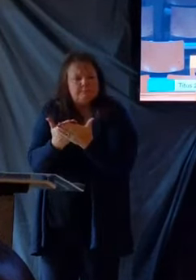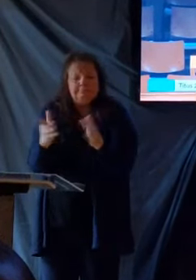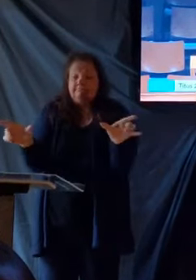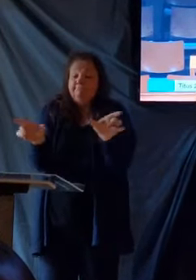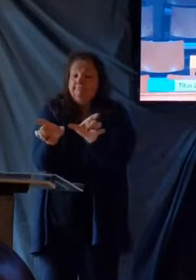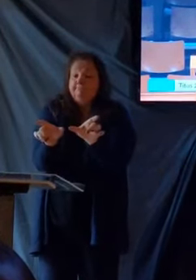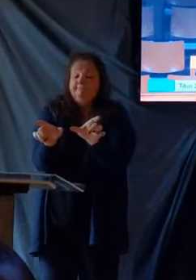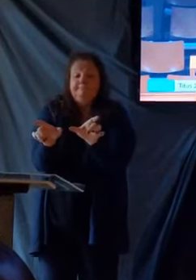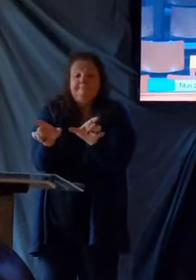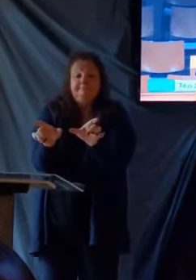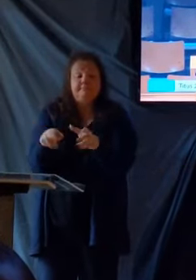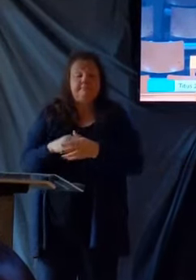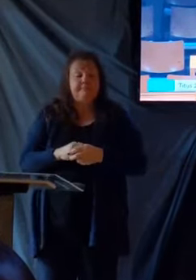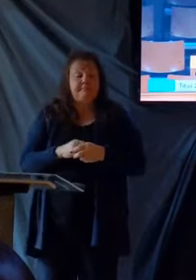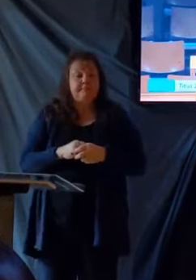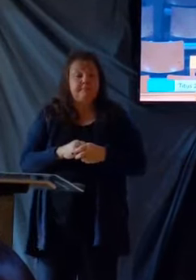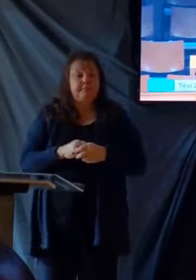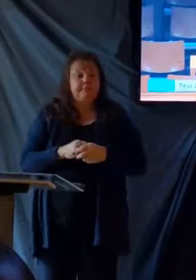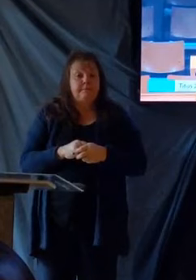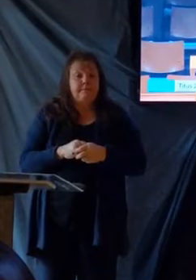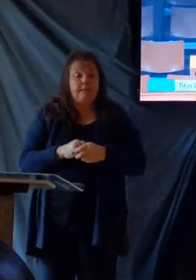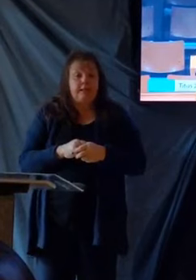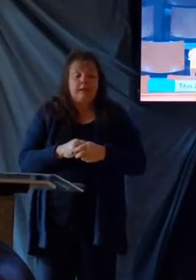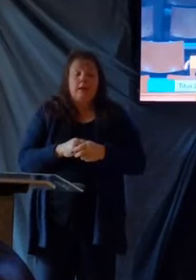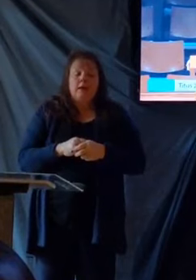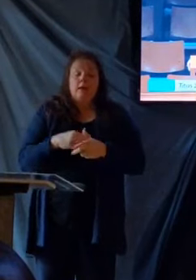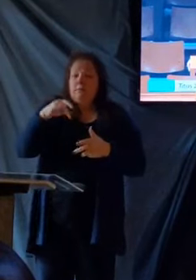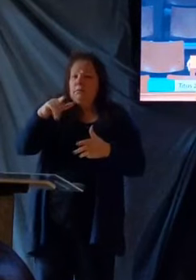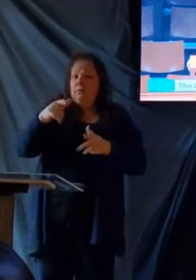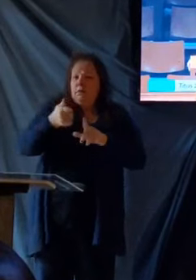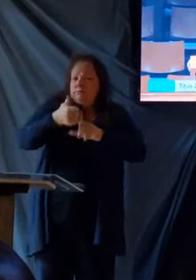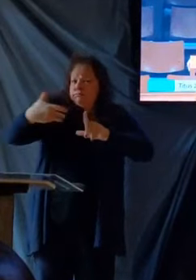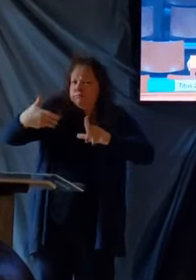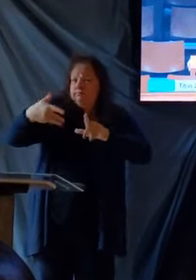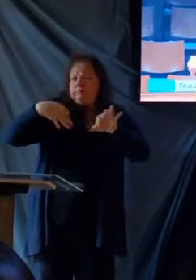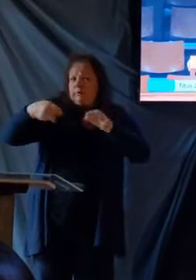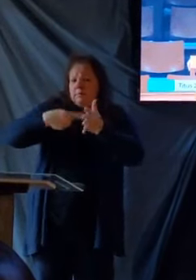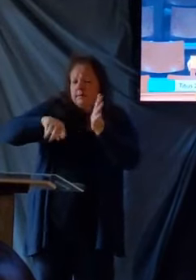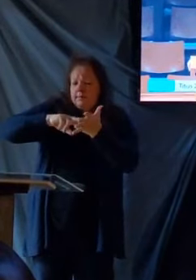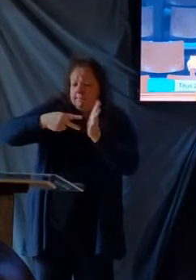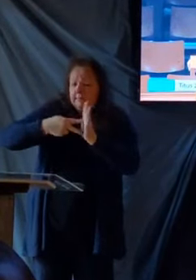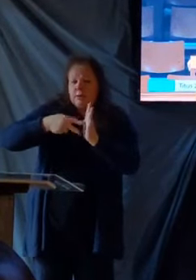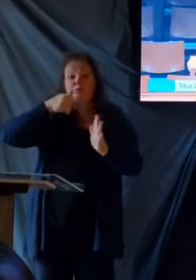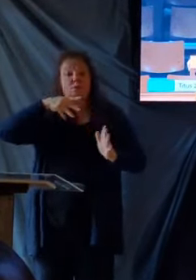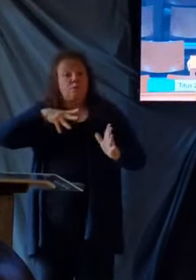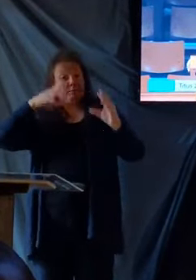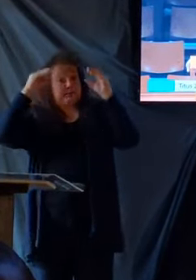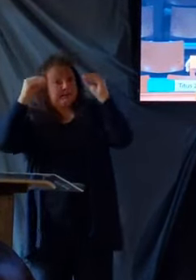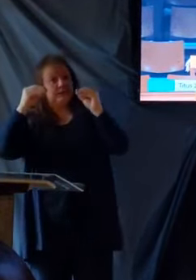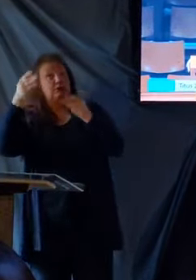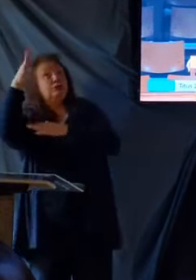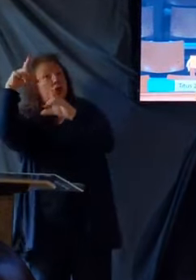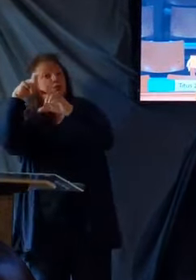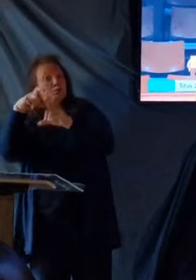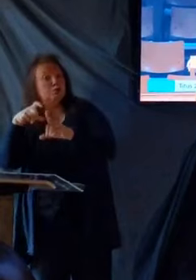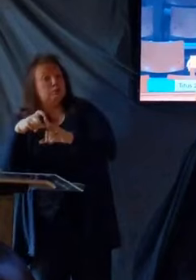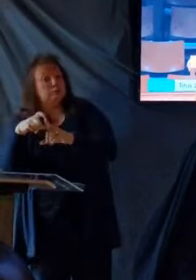good. And he'll go on to elaborate this, but there'll be teaching which is consistent with the Word of